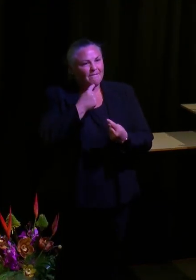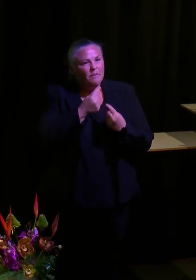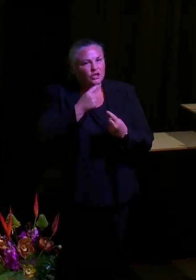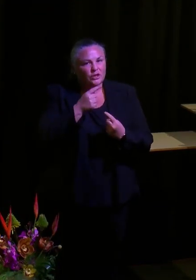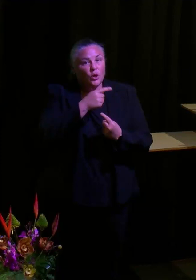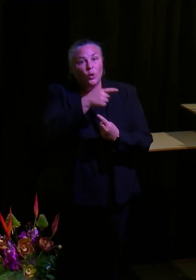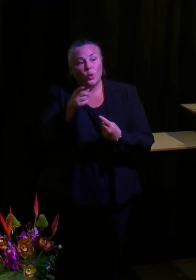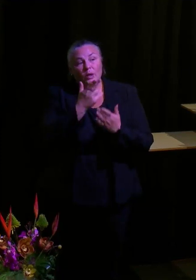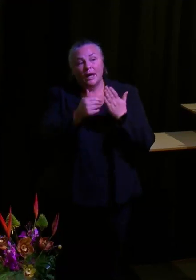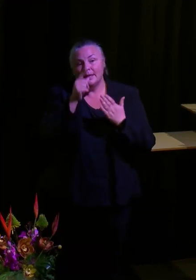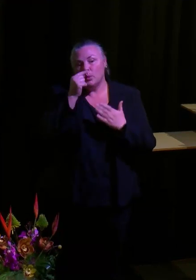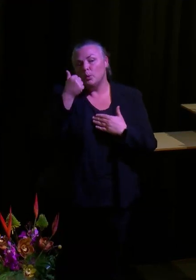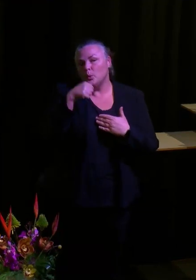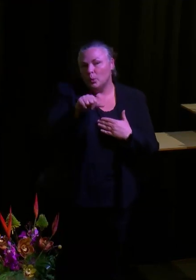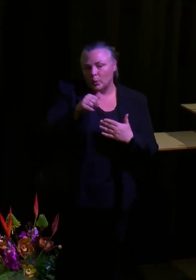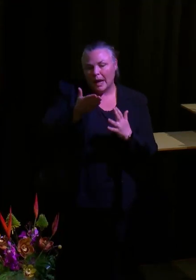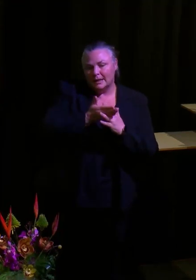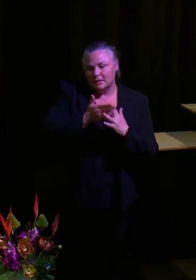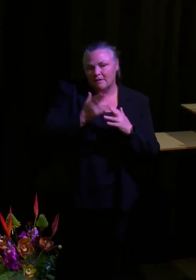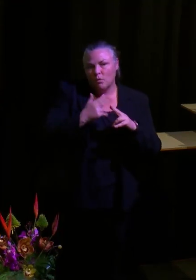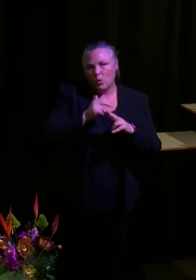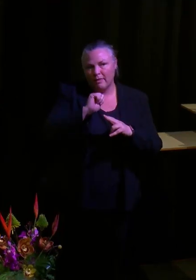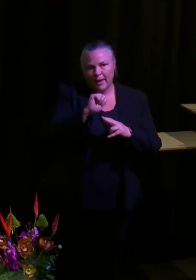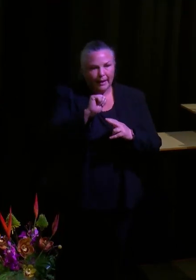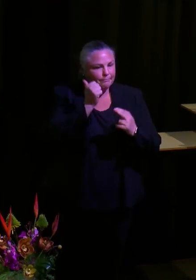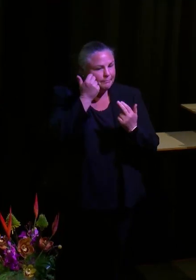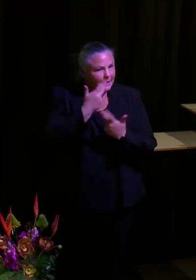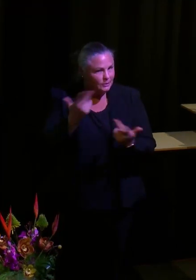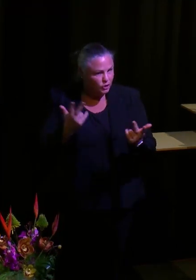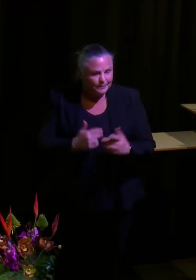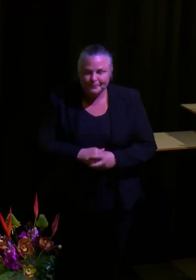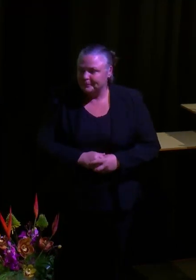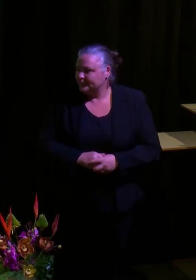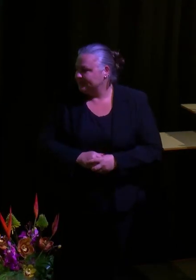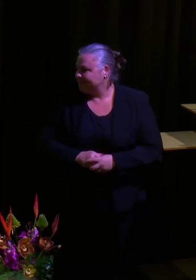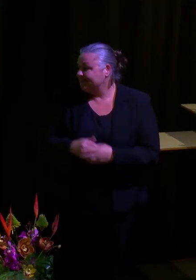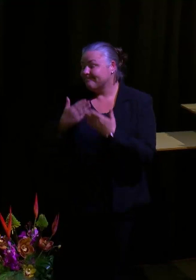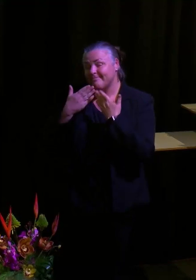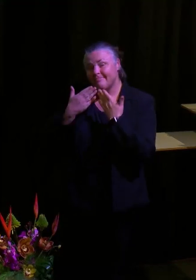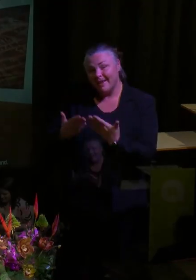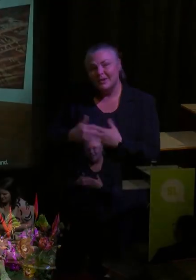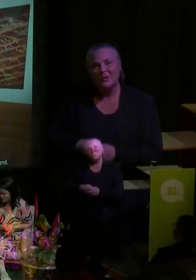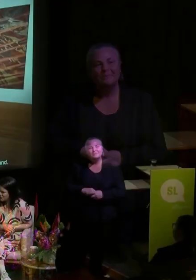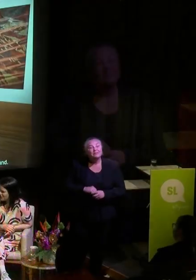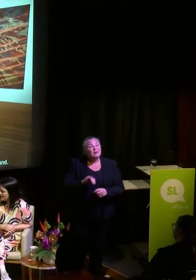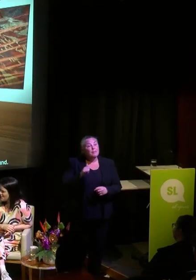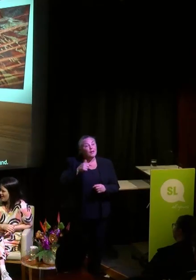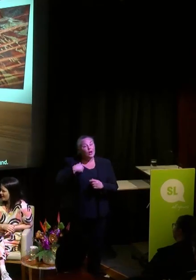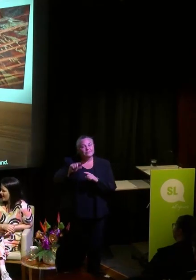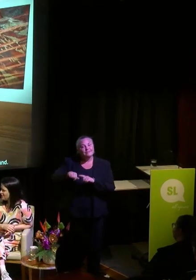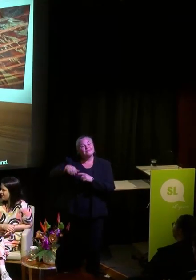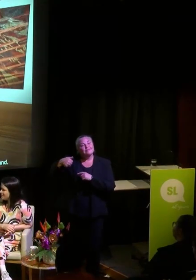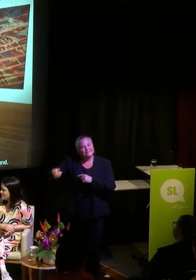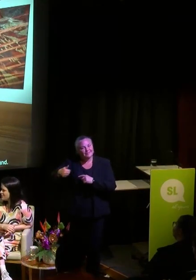they could use towards the exhibition. Mm. Thanks, Gail. Might actually now talk to Judy